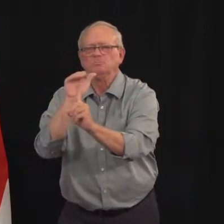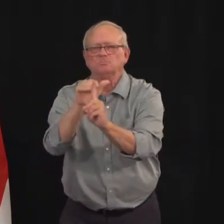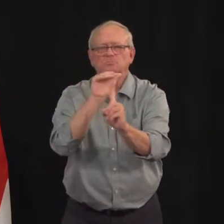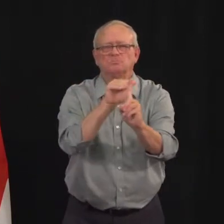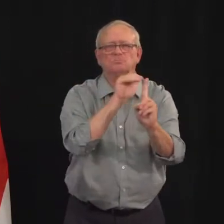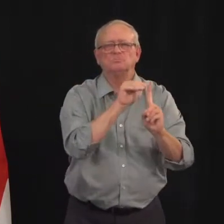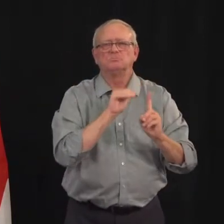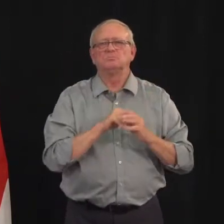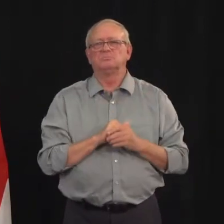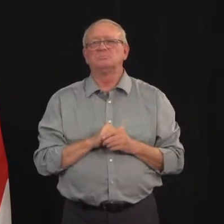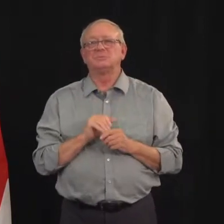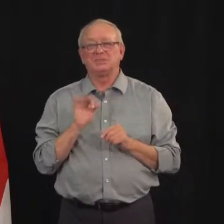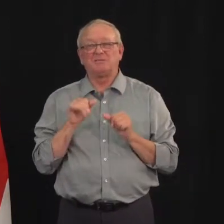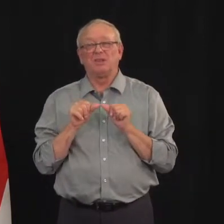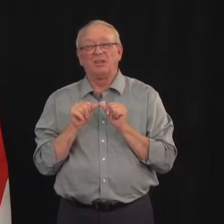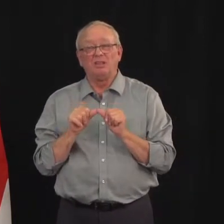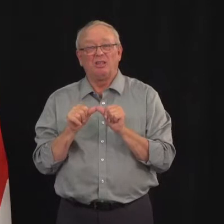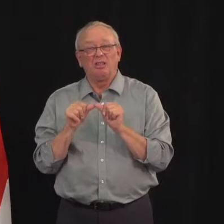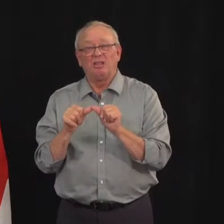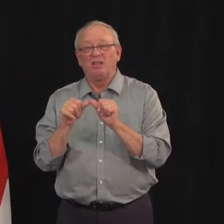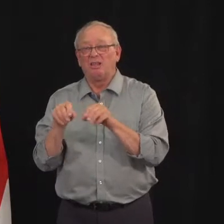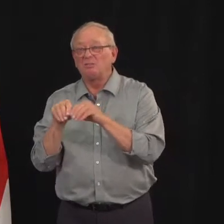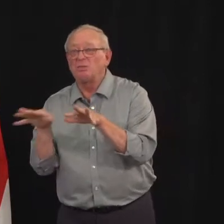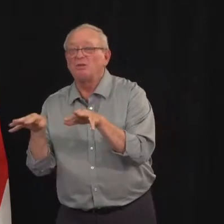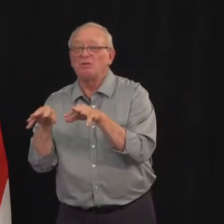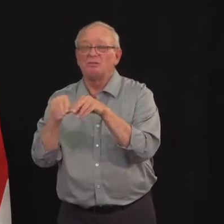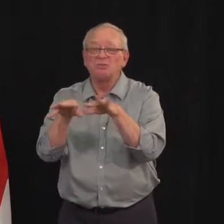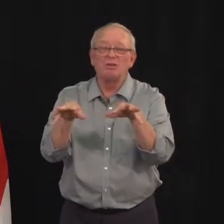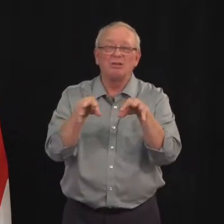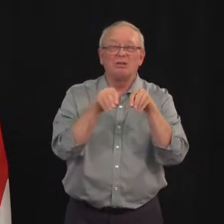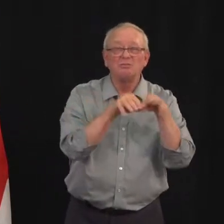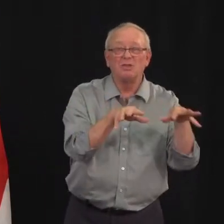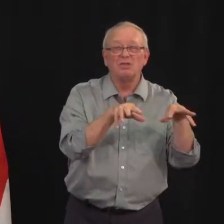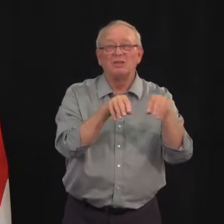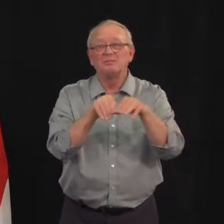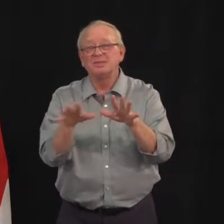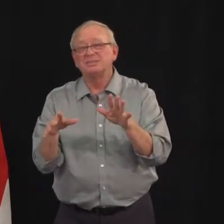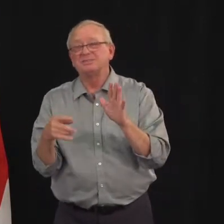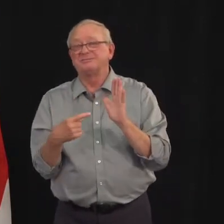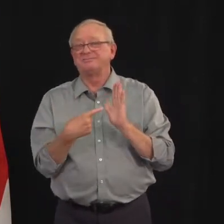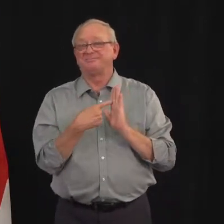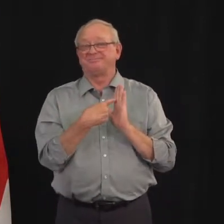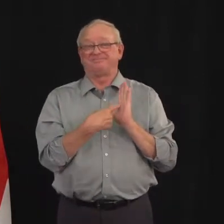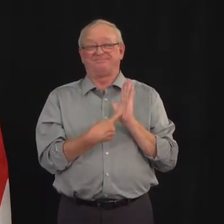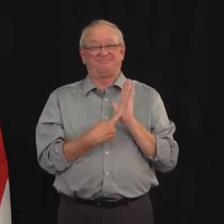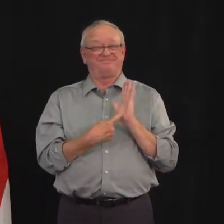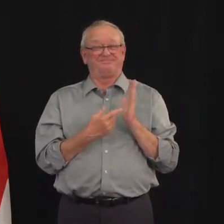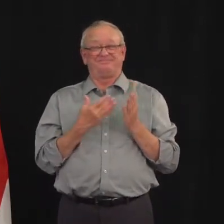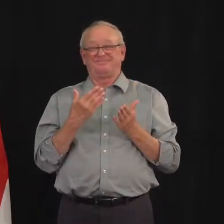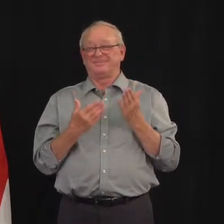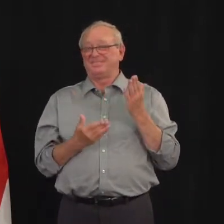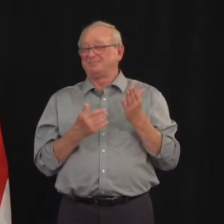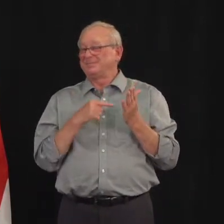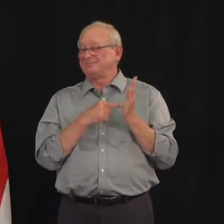and the measures that we're taking aren't sufficient and we are concerned about the possibility of overwhelming the system,